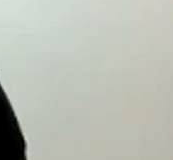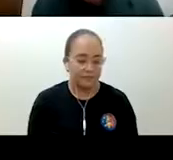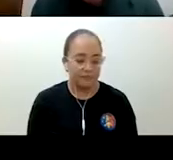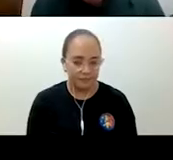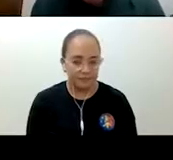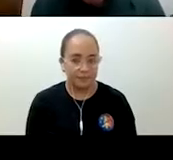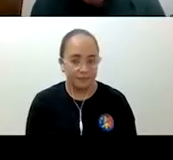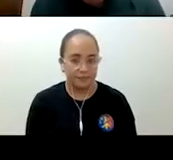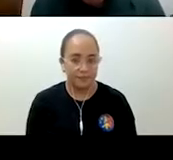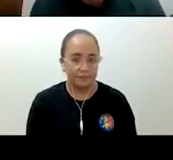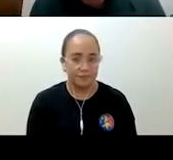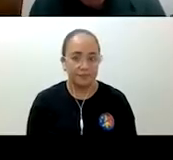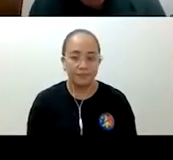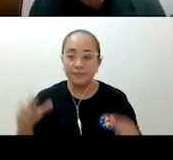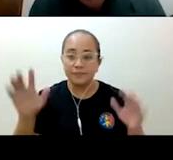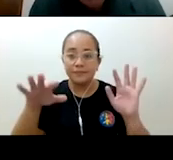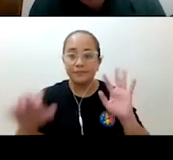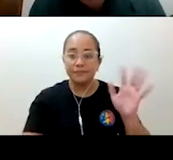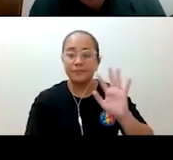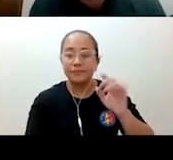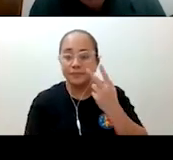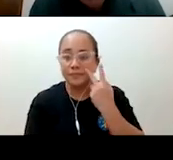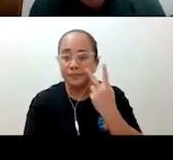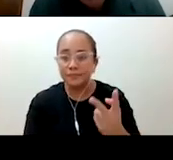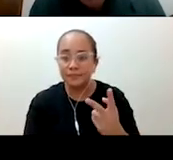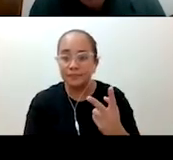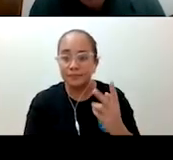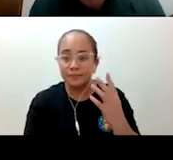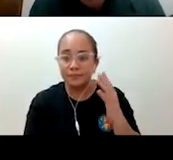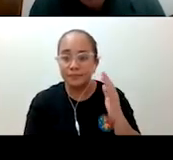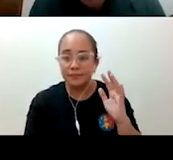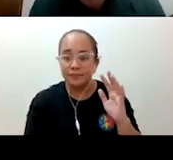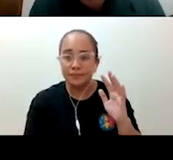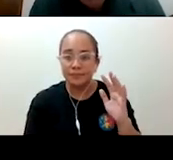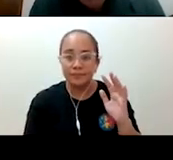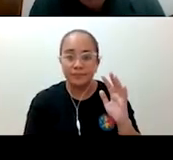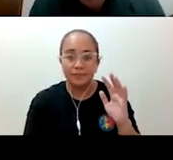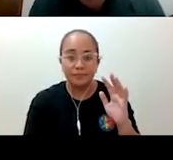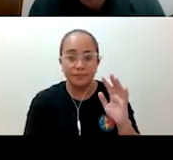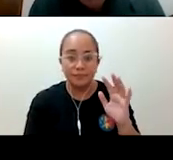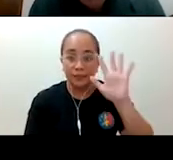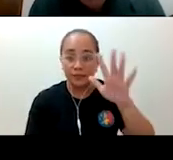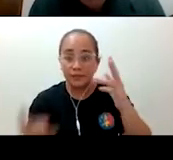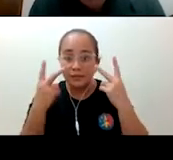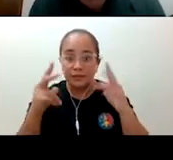Okay, can you see the screen now? I'll try to make it a little bigger.